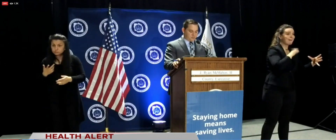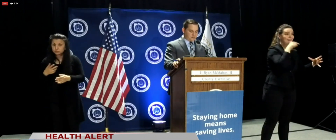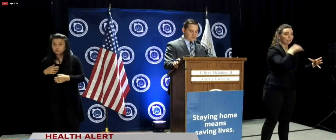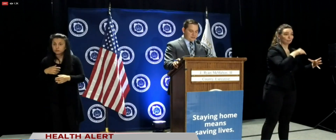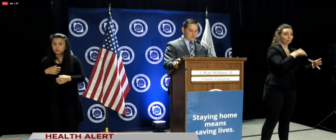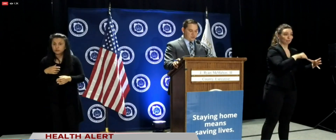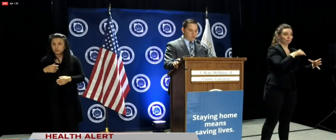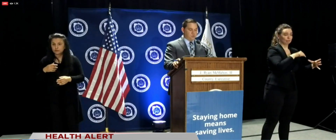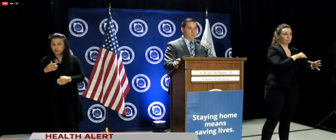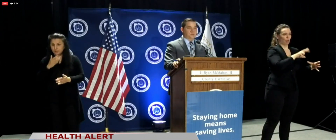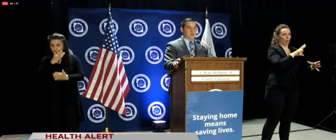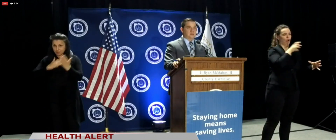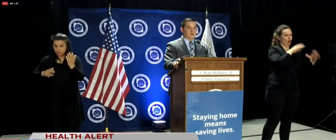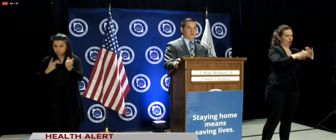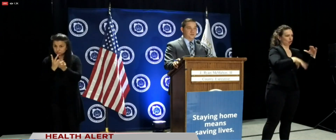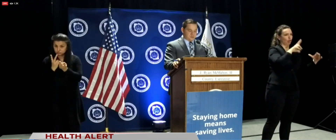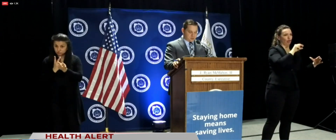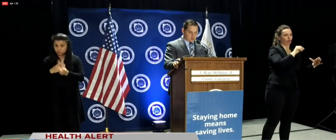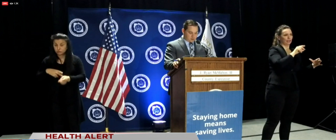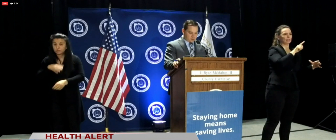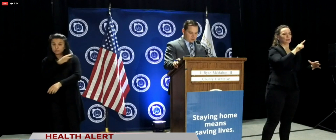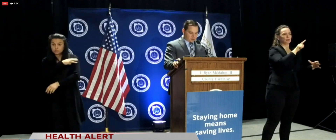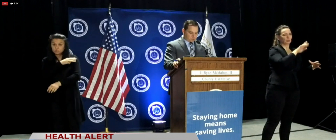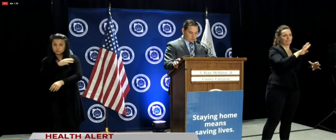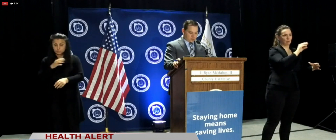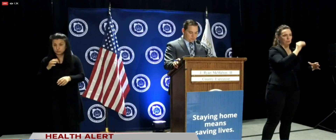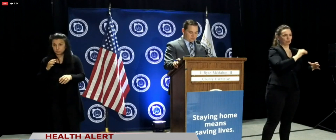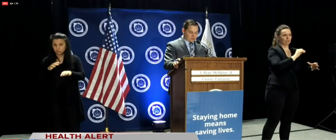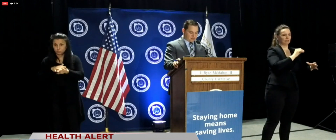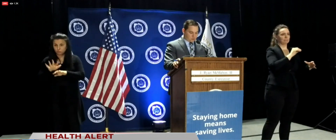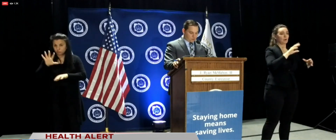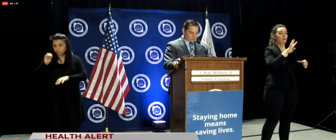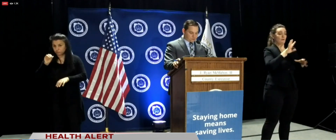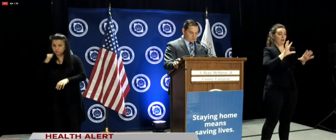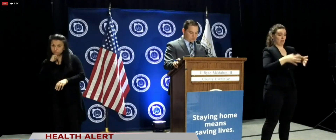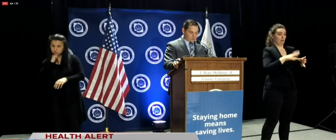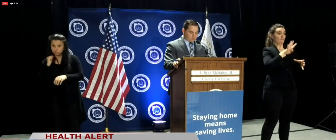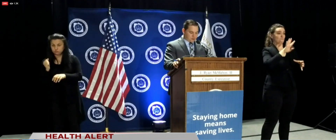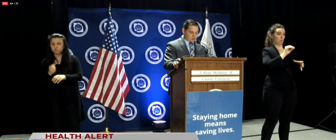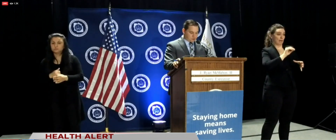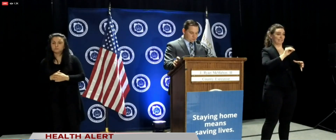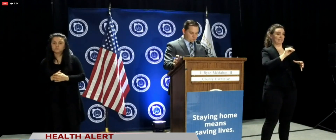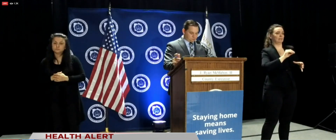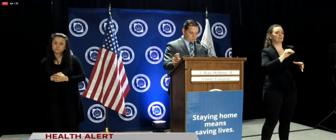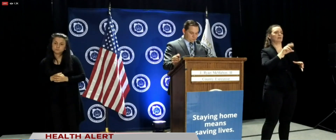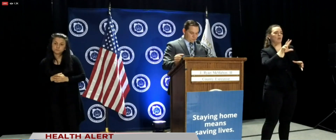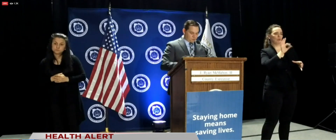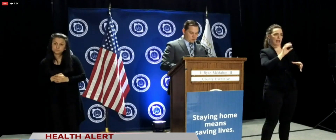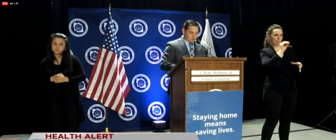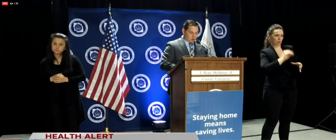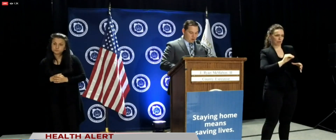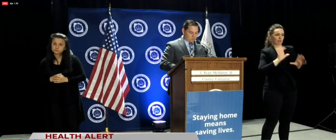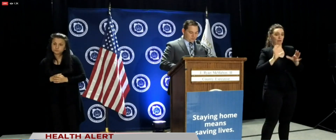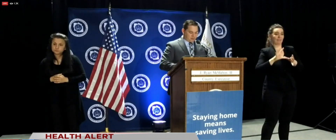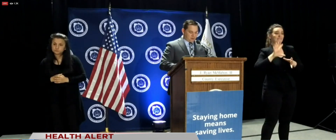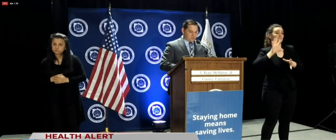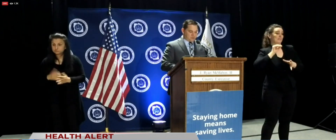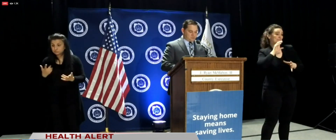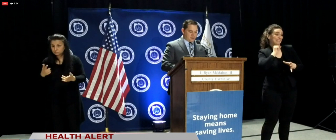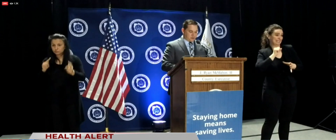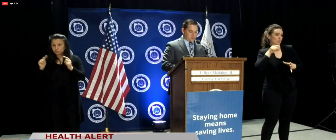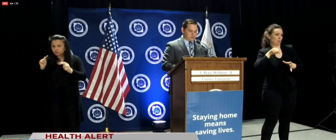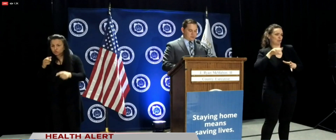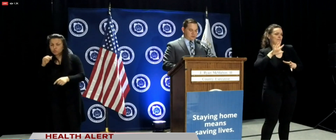50, 72% under 60, and 28% over 60 years of age. Breakdown